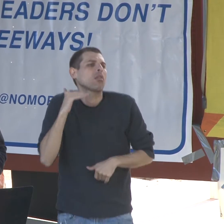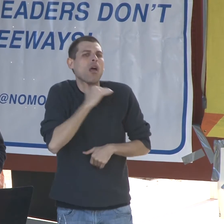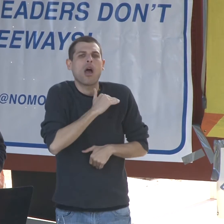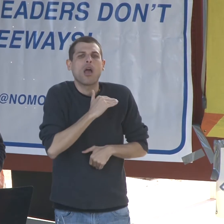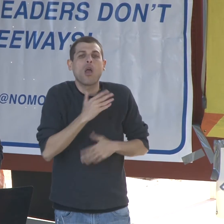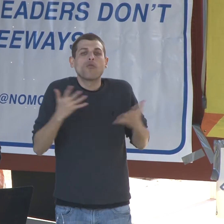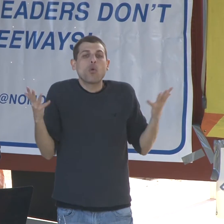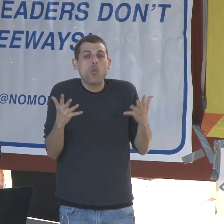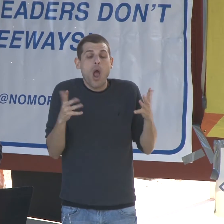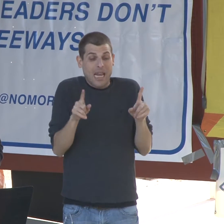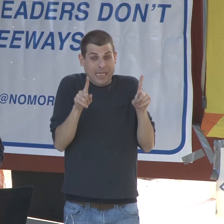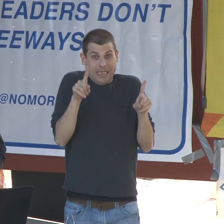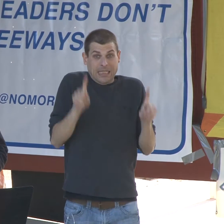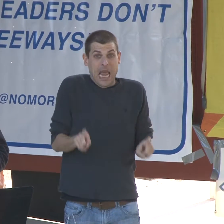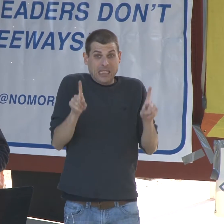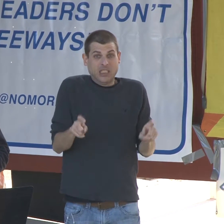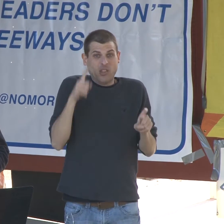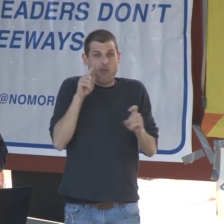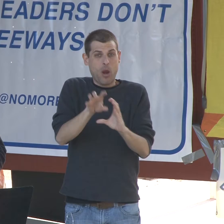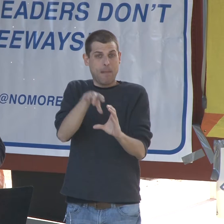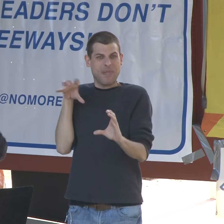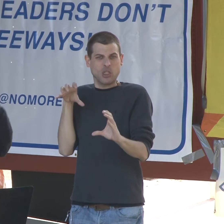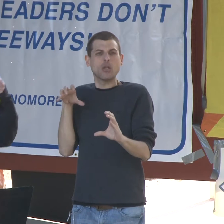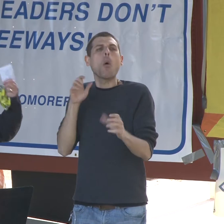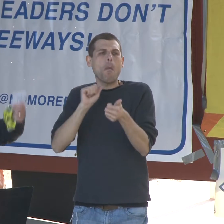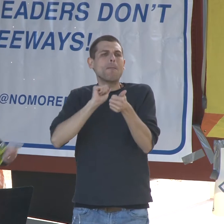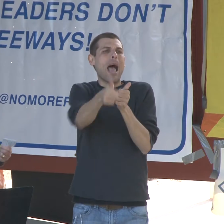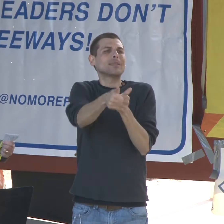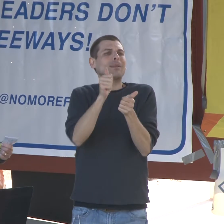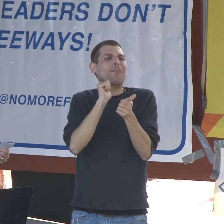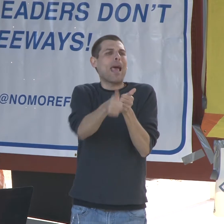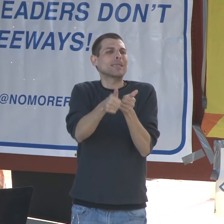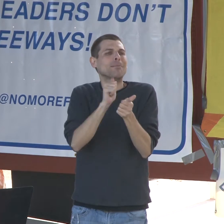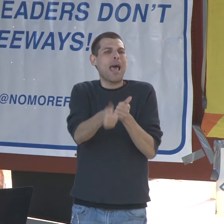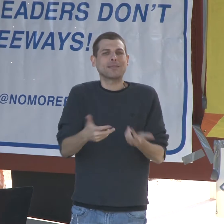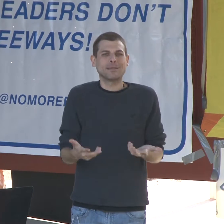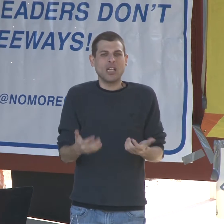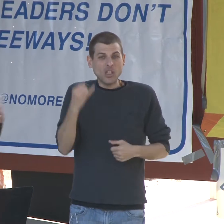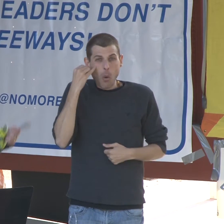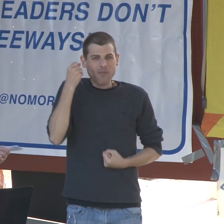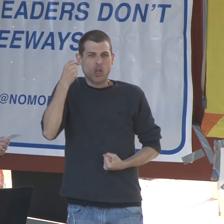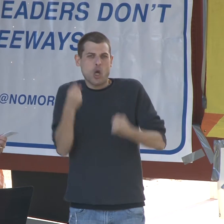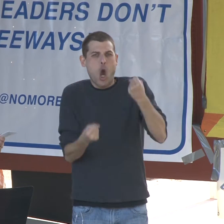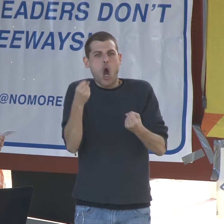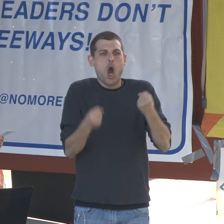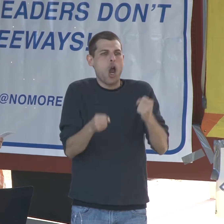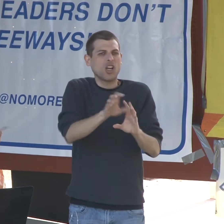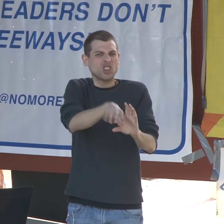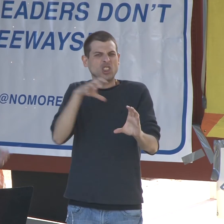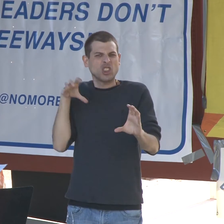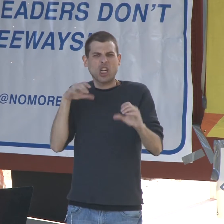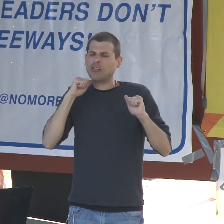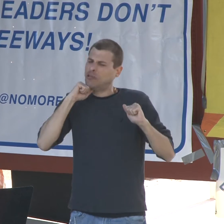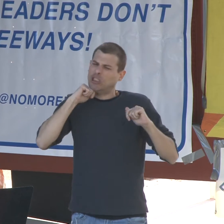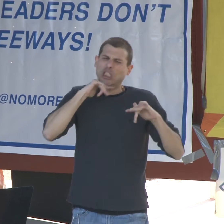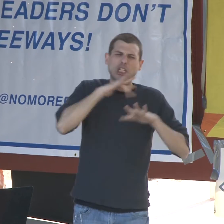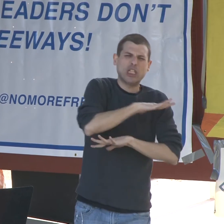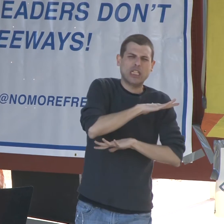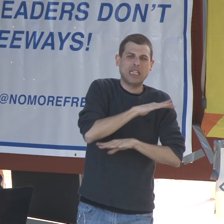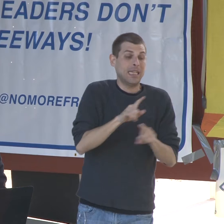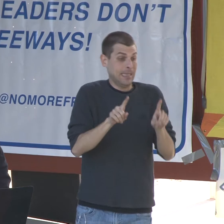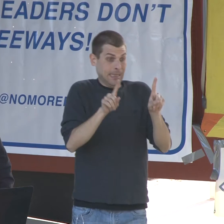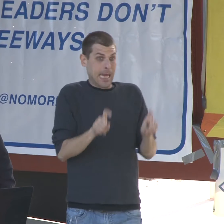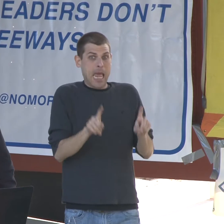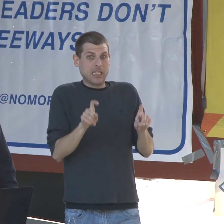it would pass the tests. And even though the cars, when they were ran regularly, emitted vastly more pollution than was allowed by